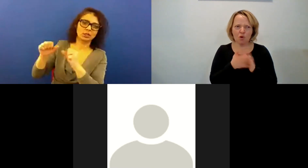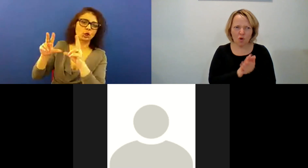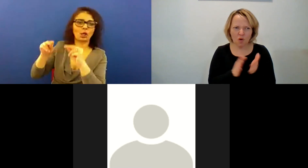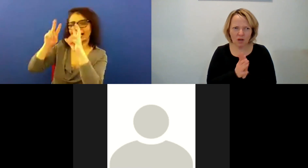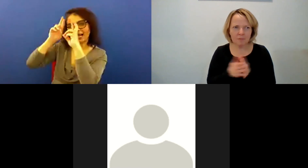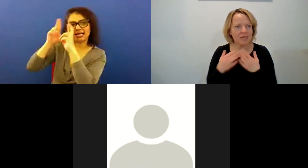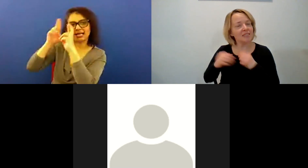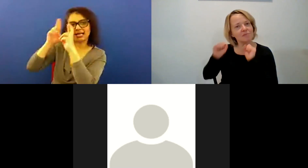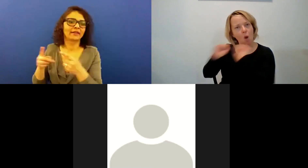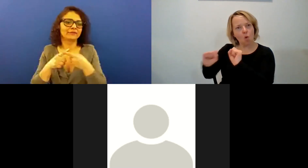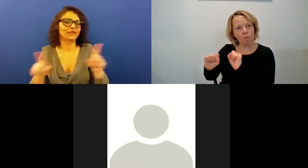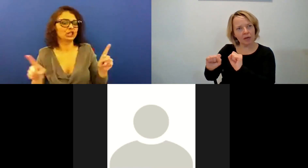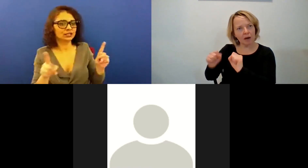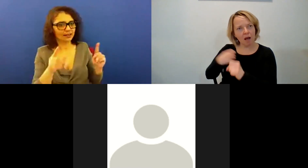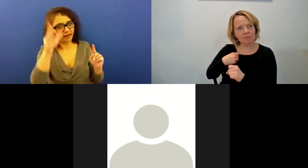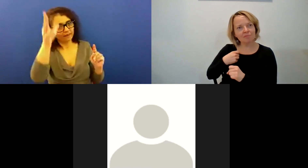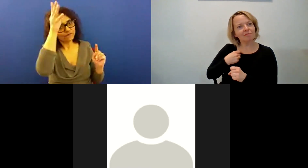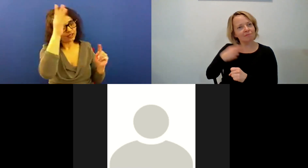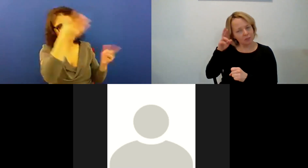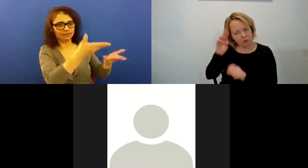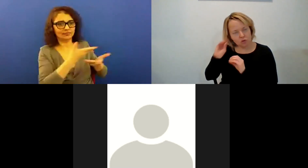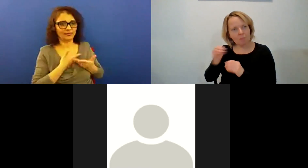Without that, it would have been stuck in traditional